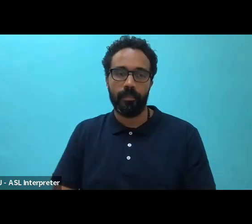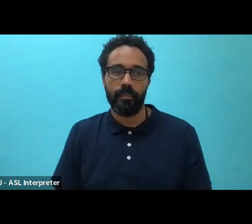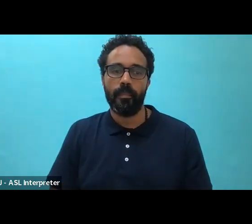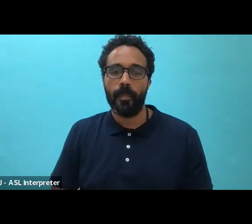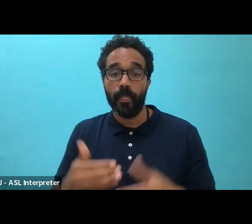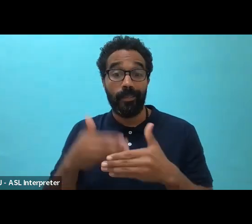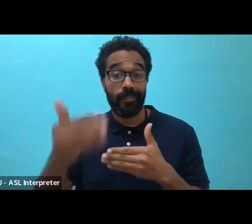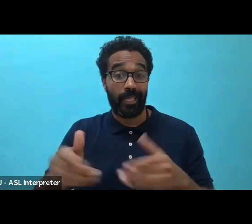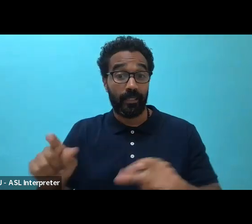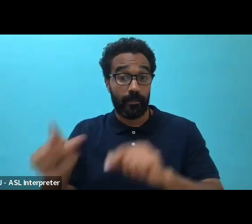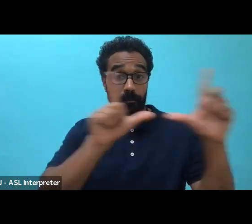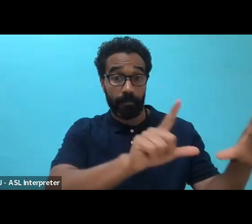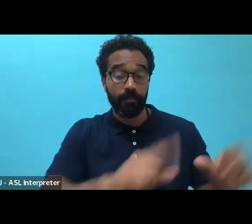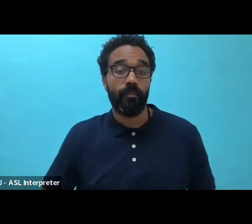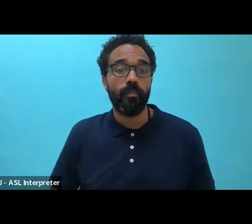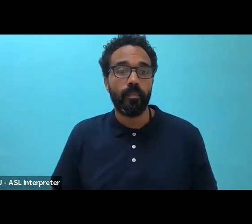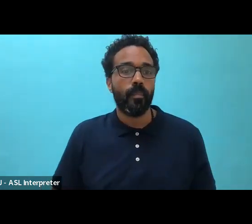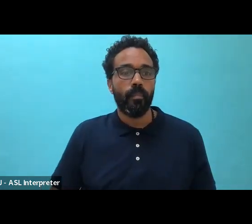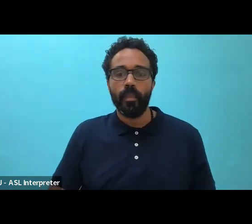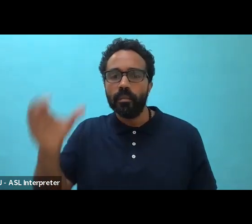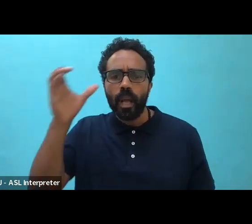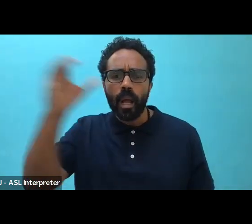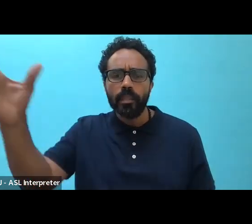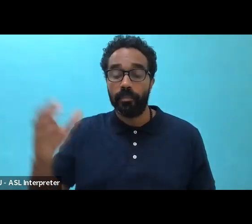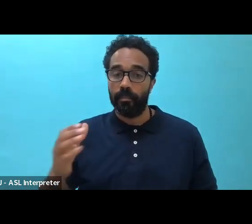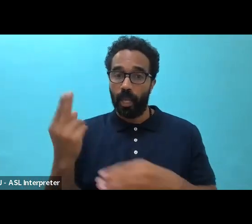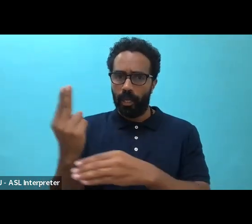what is consumer control?